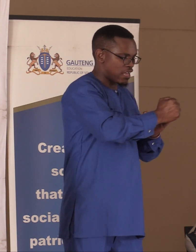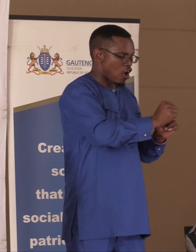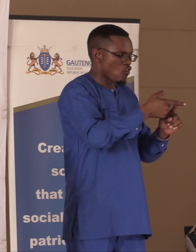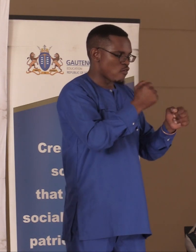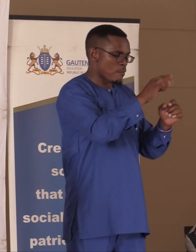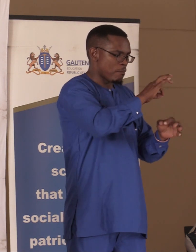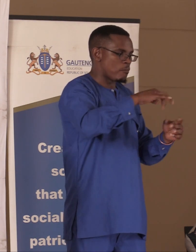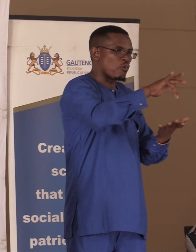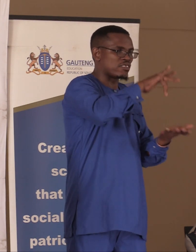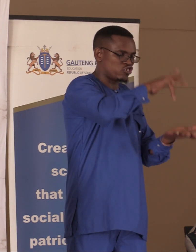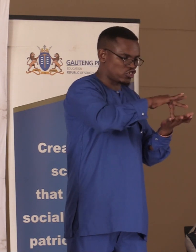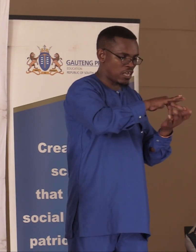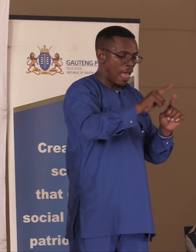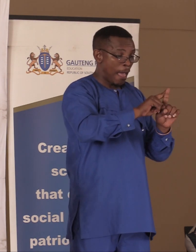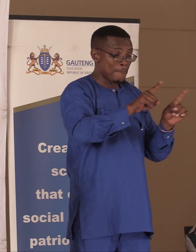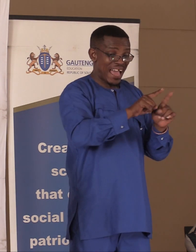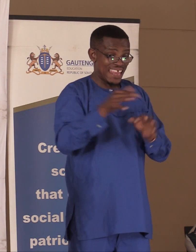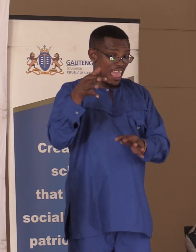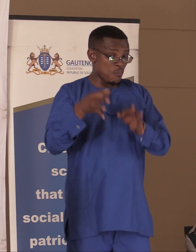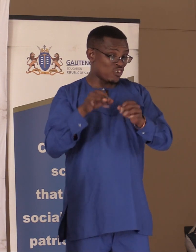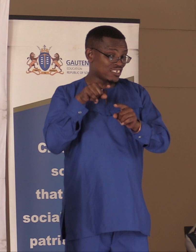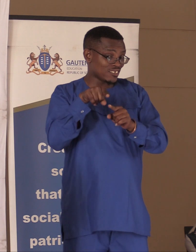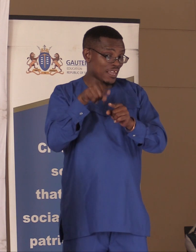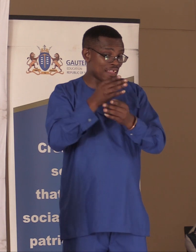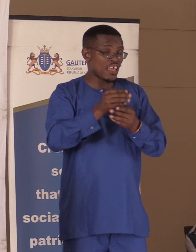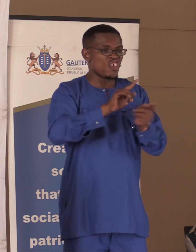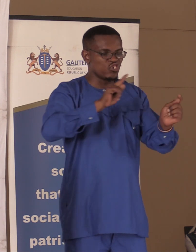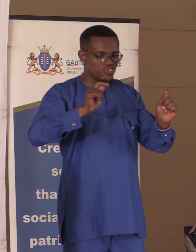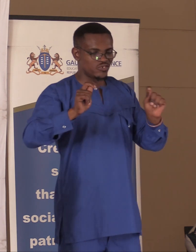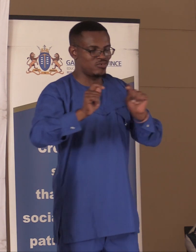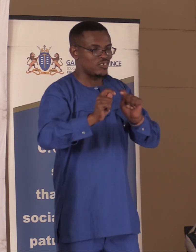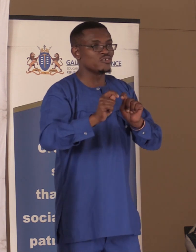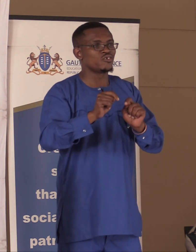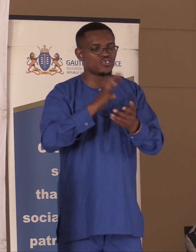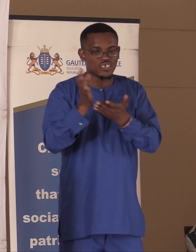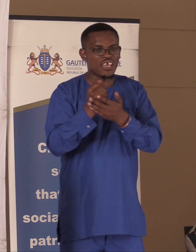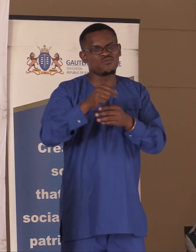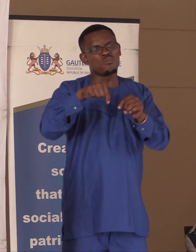take a politician from any environment. When a politician sees more than two people,